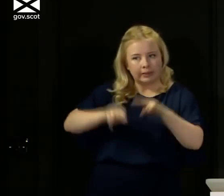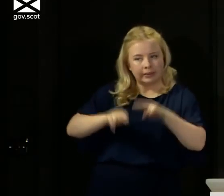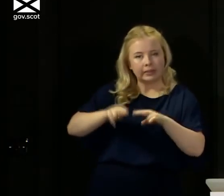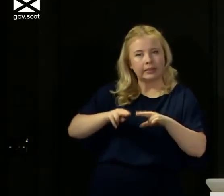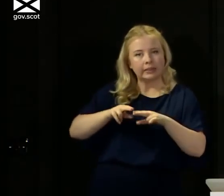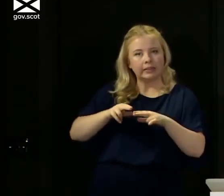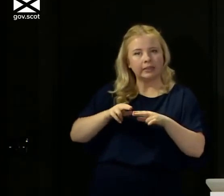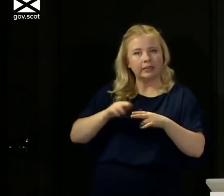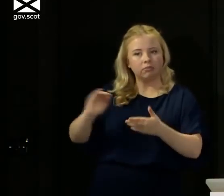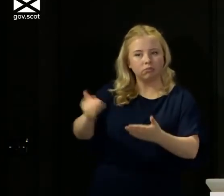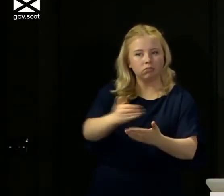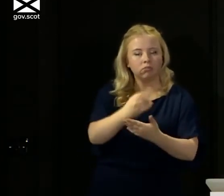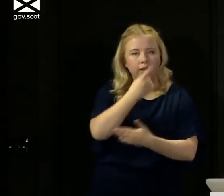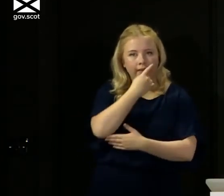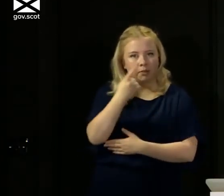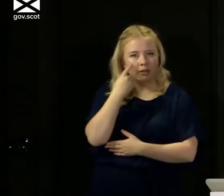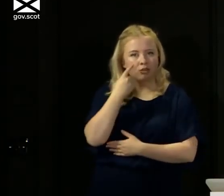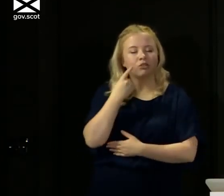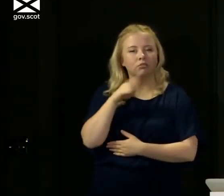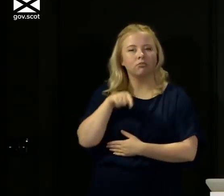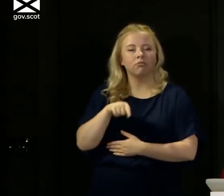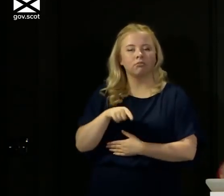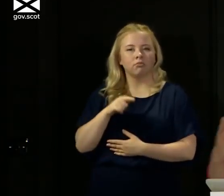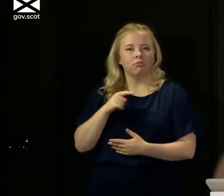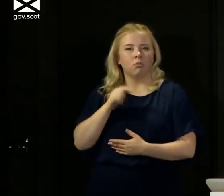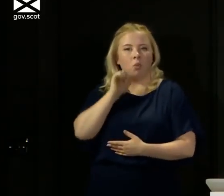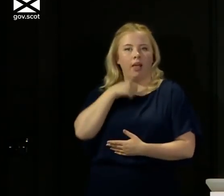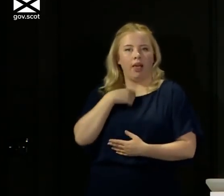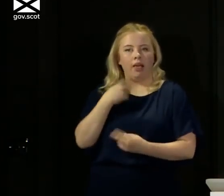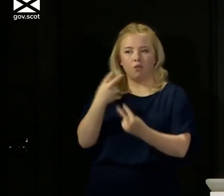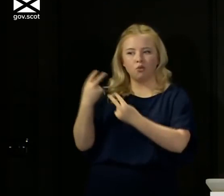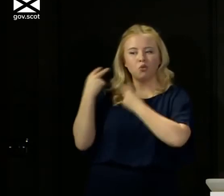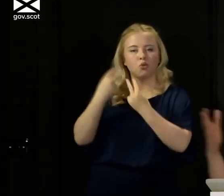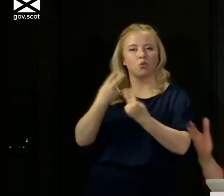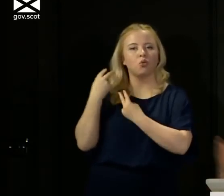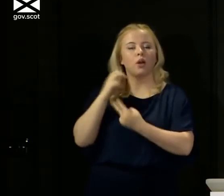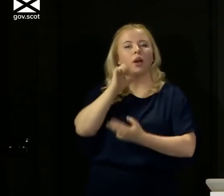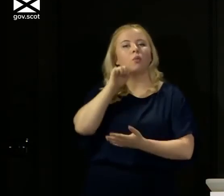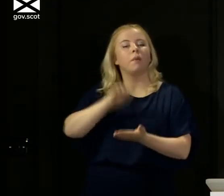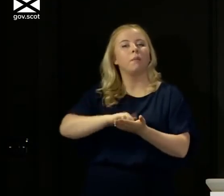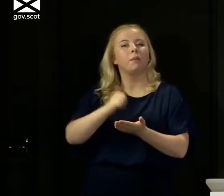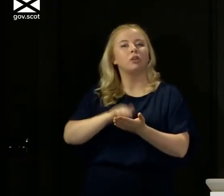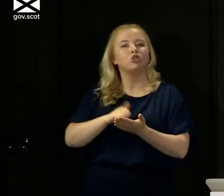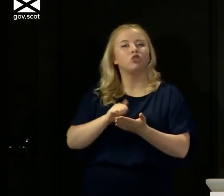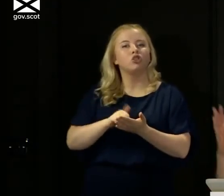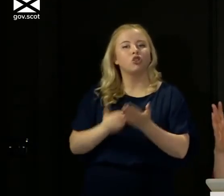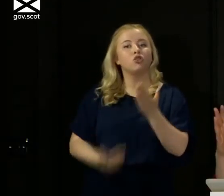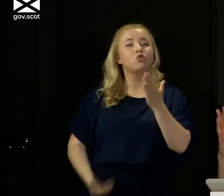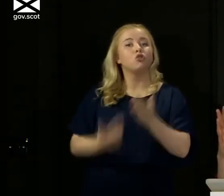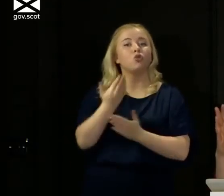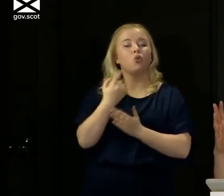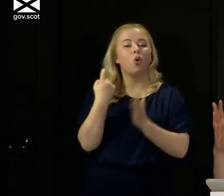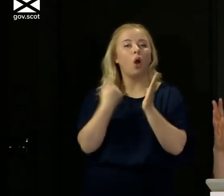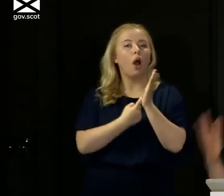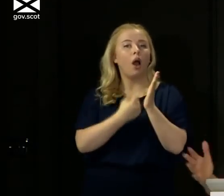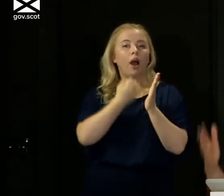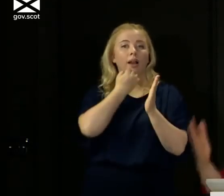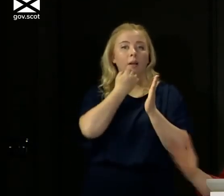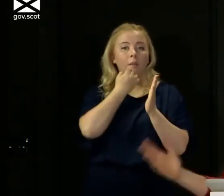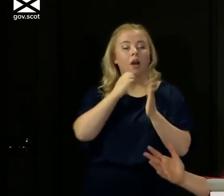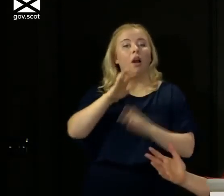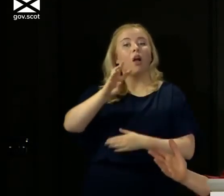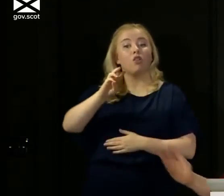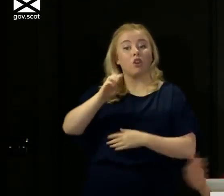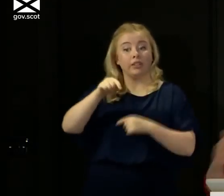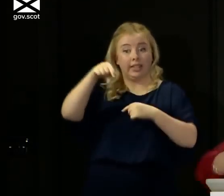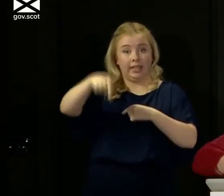we do very closely and on an ongoing basis. And we will publish the latest estimate of the R number on Thursday. We